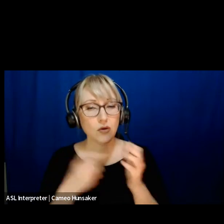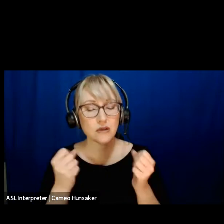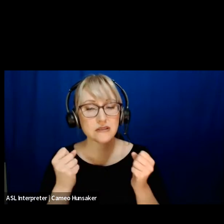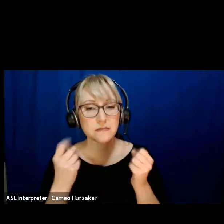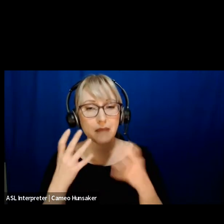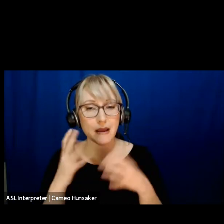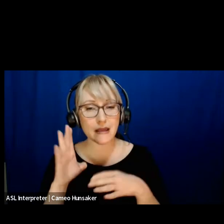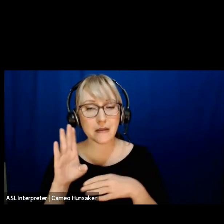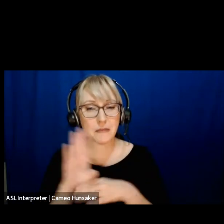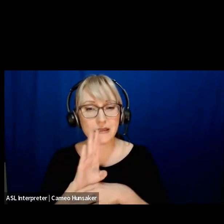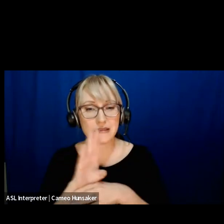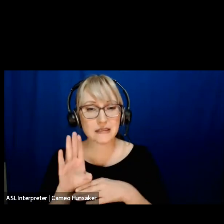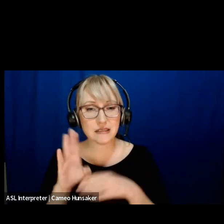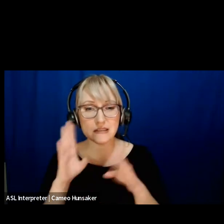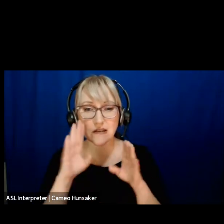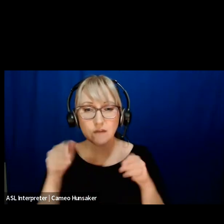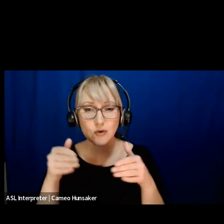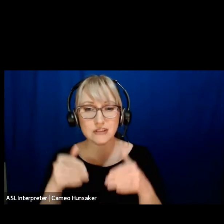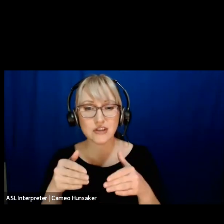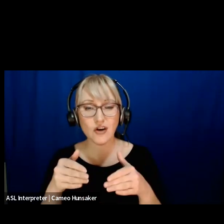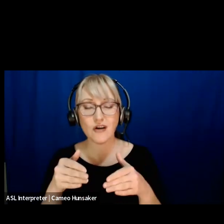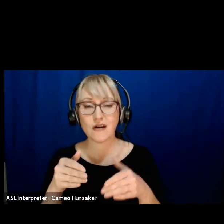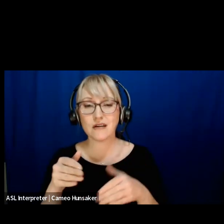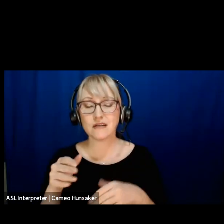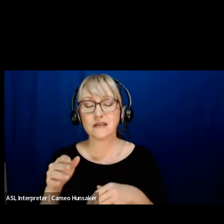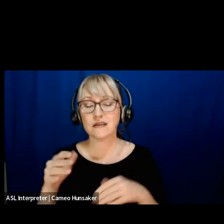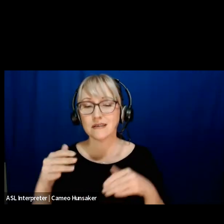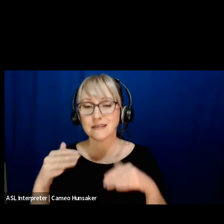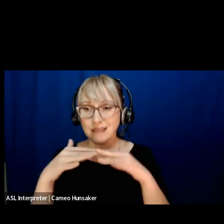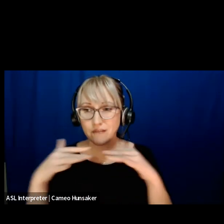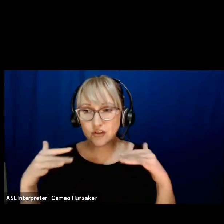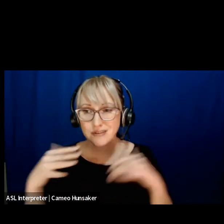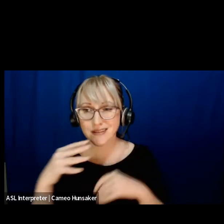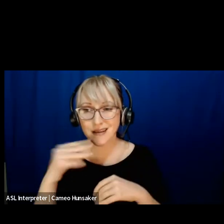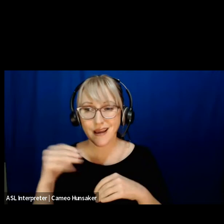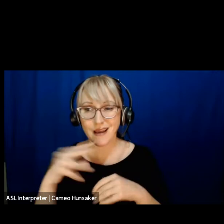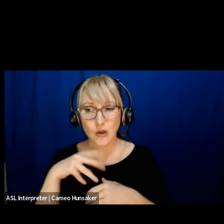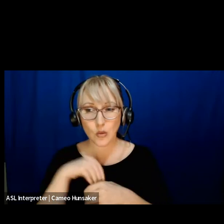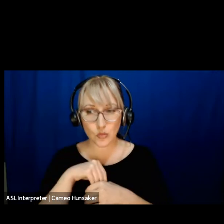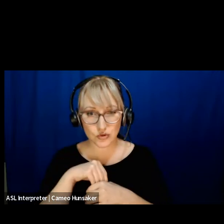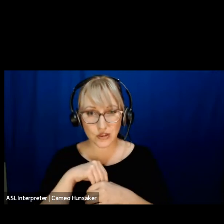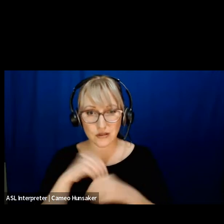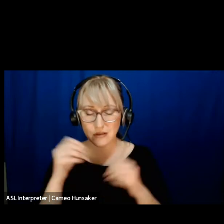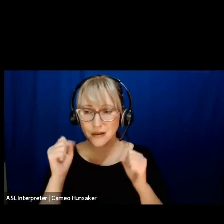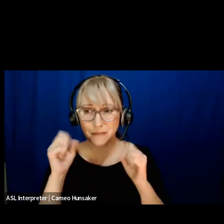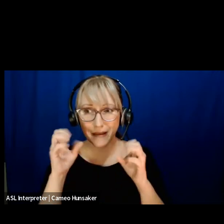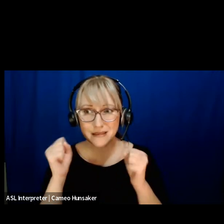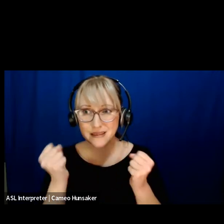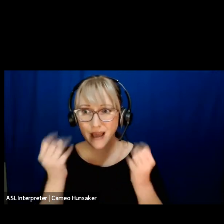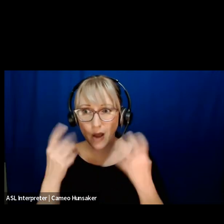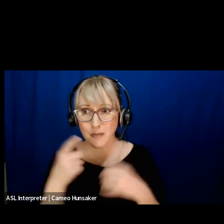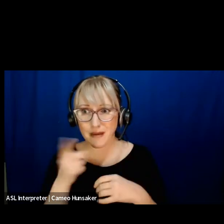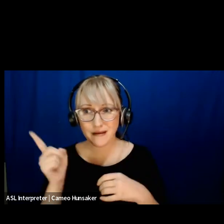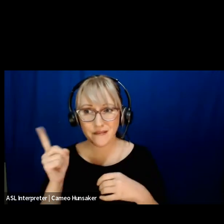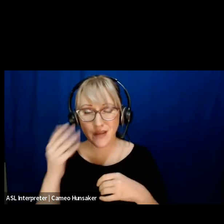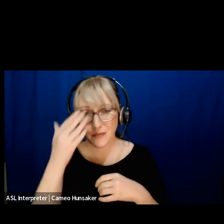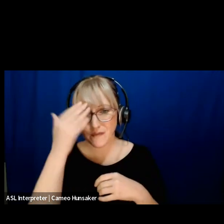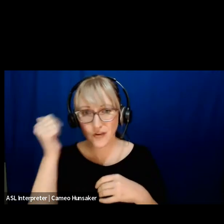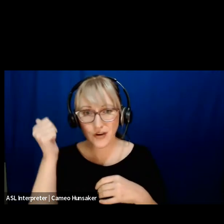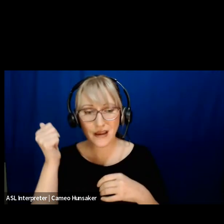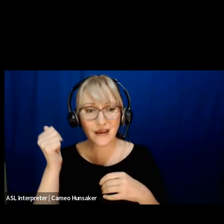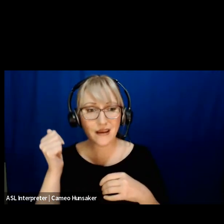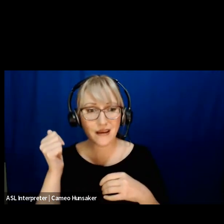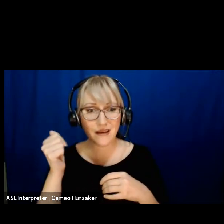really focusing on diversity and inclusion. And it's amazing how many of them forget that there are so